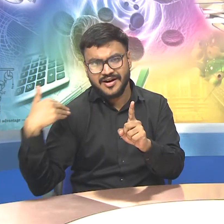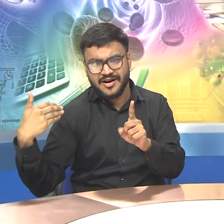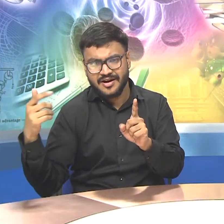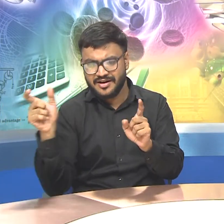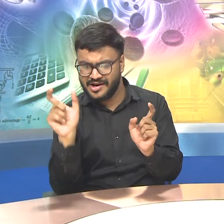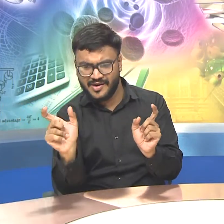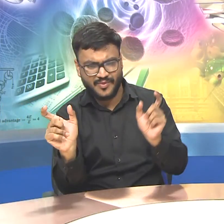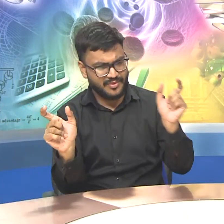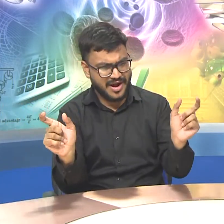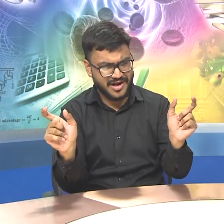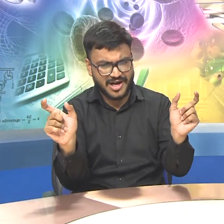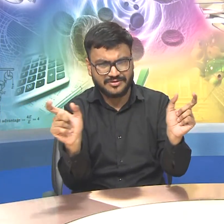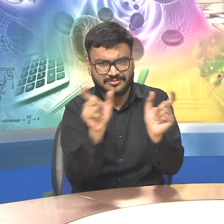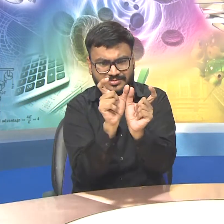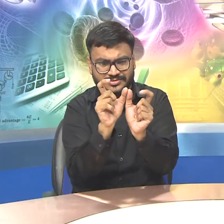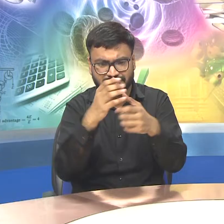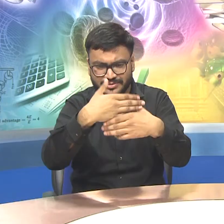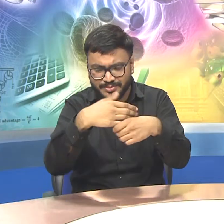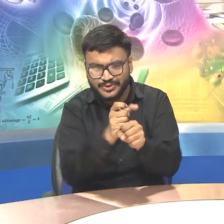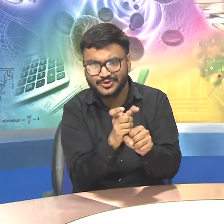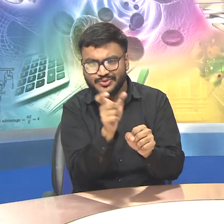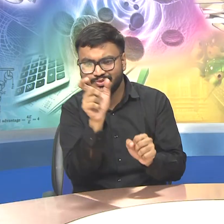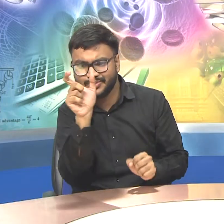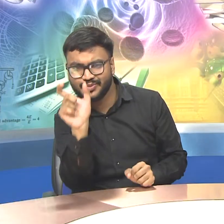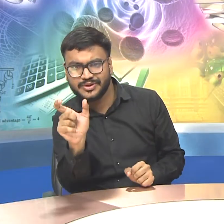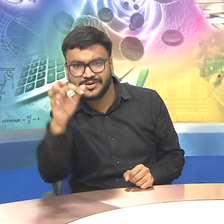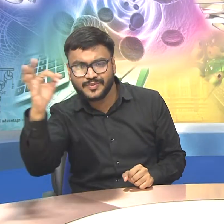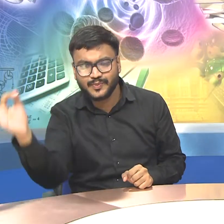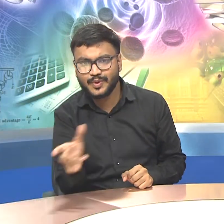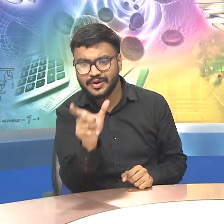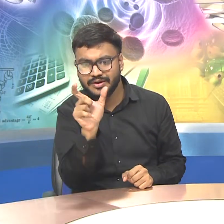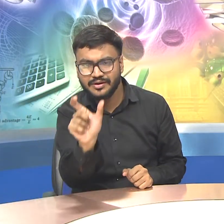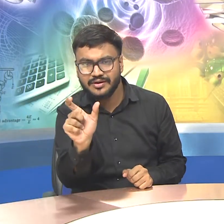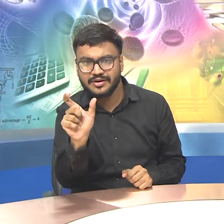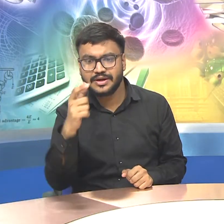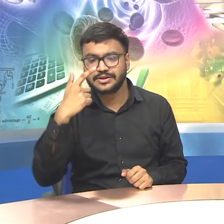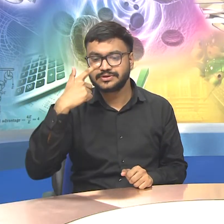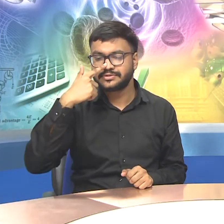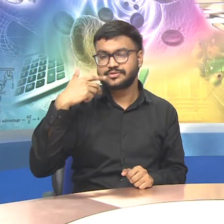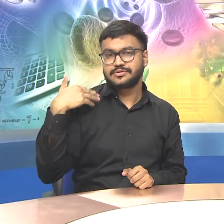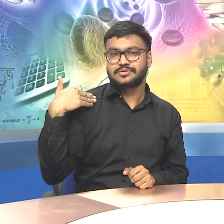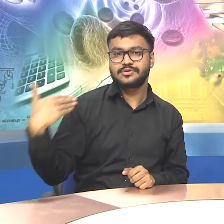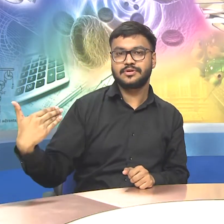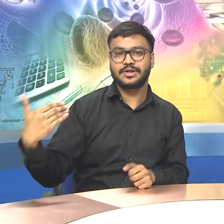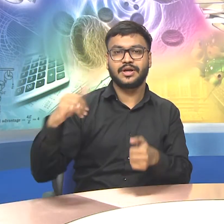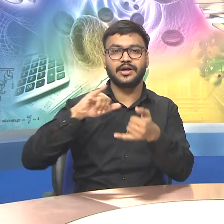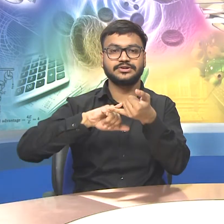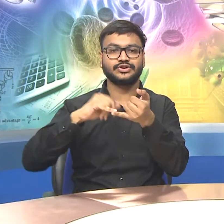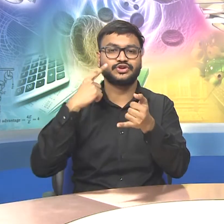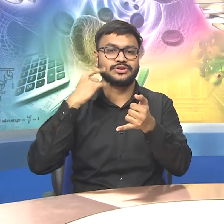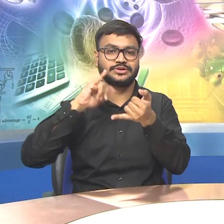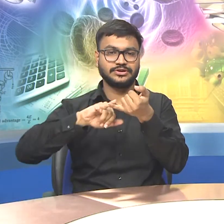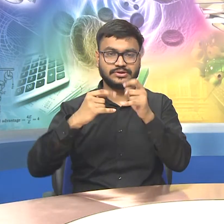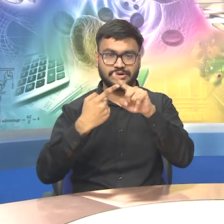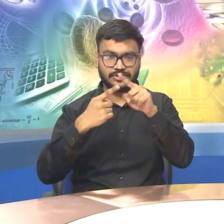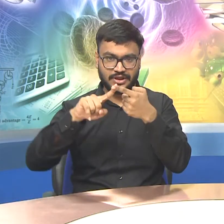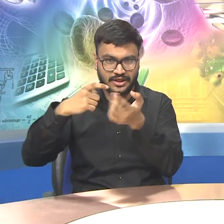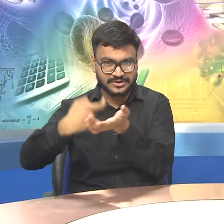female, along with it we do the sign of sibling. So combine that, we get the sign